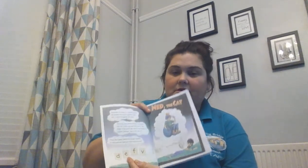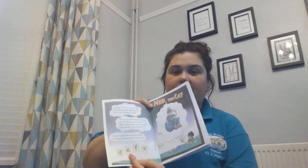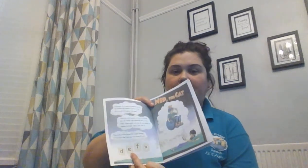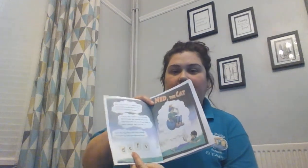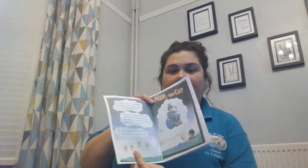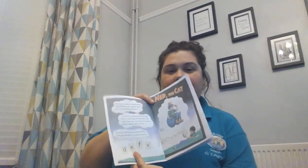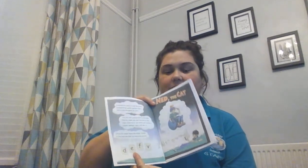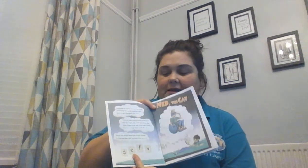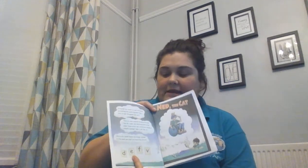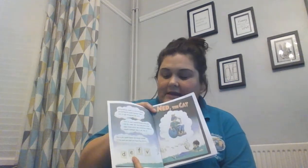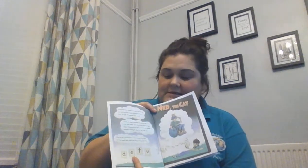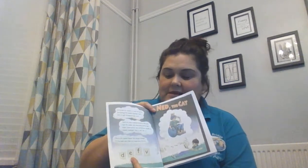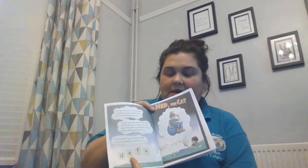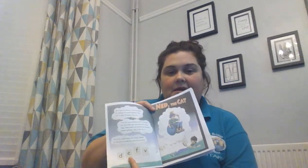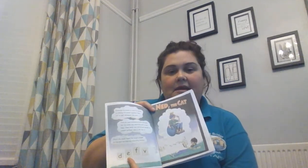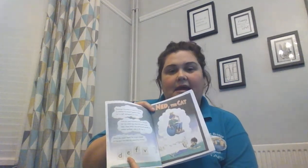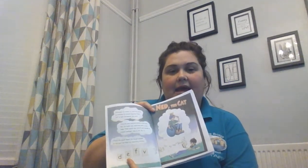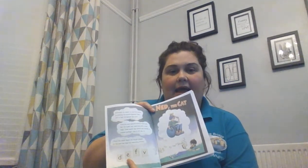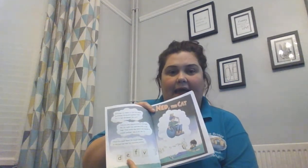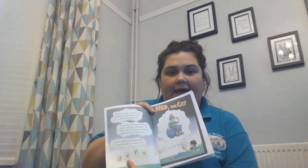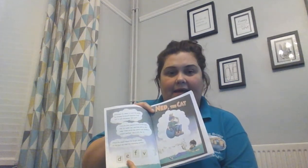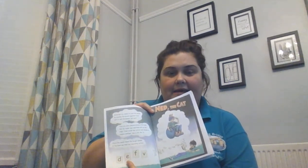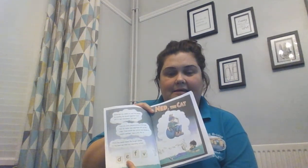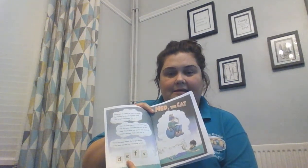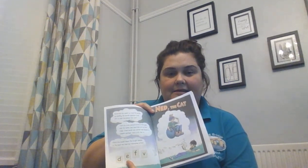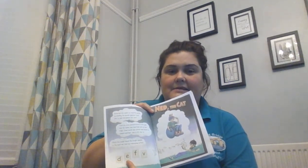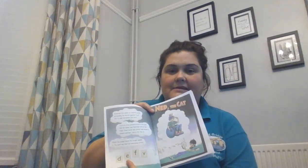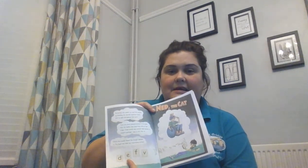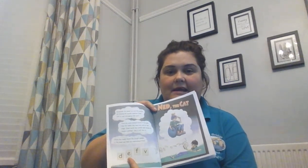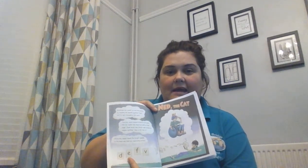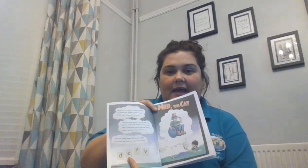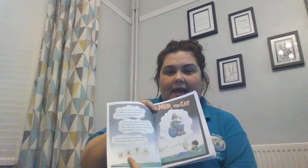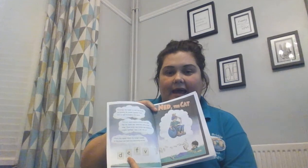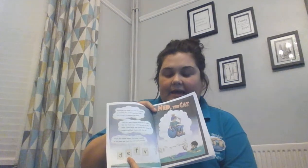The next one is E. E.